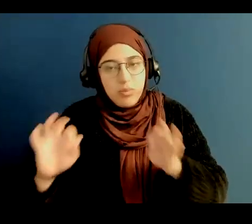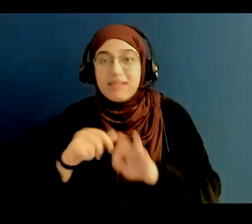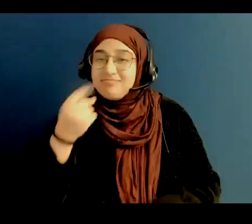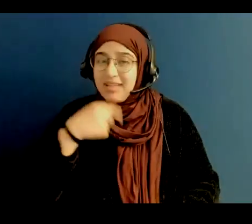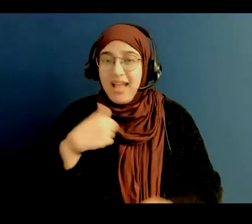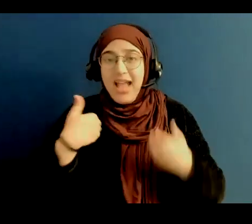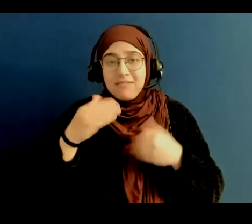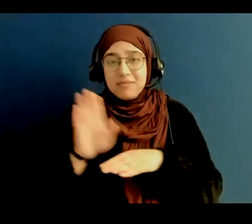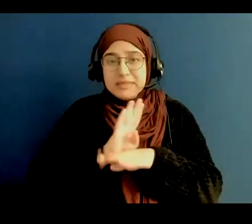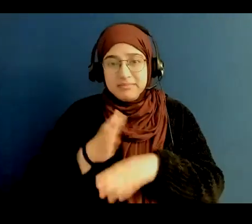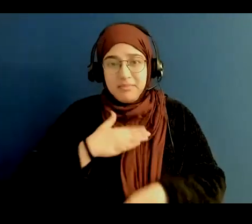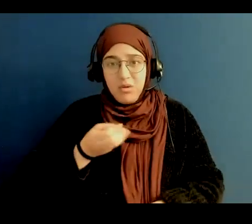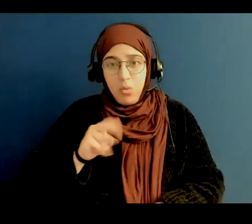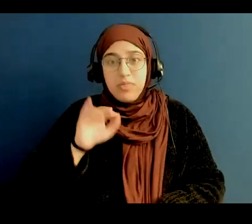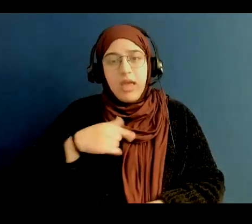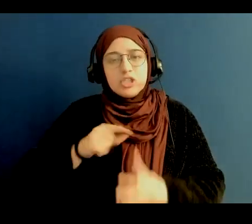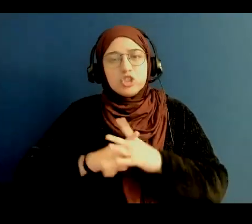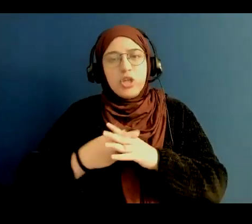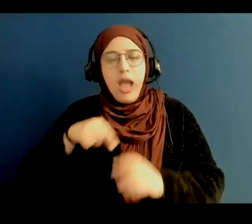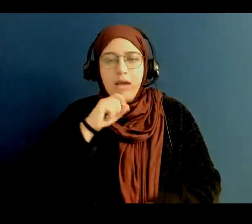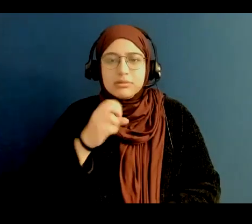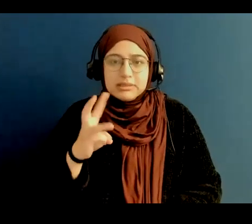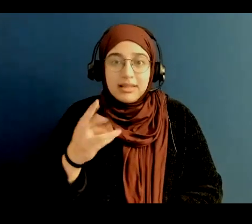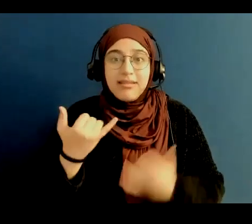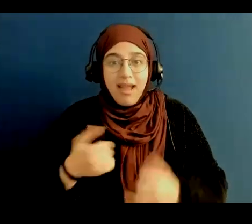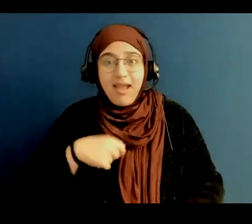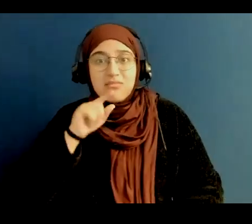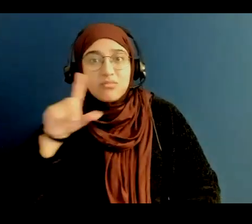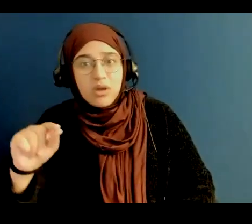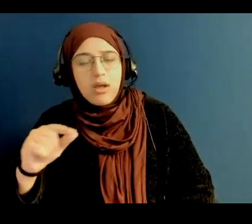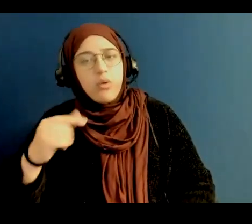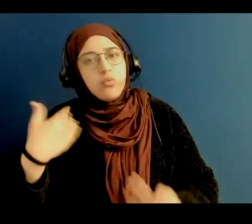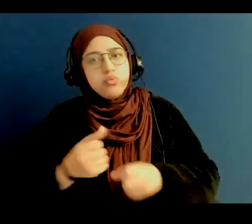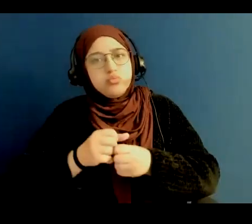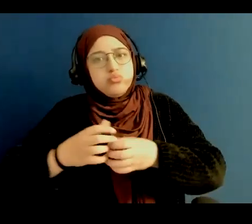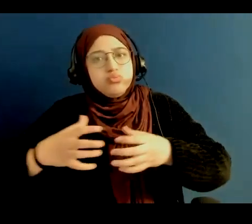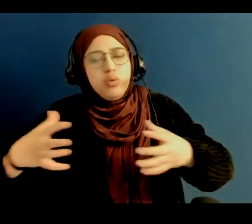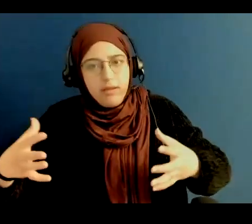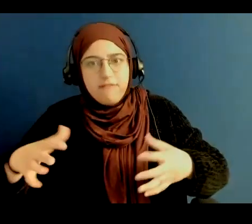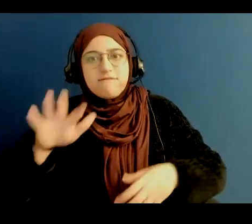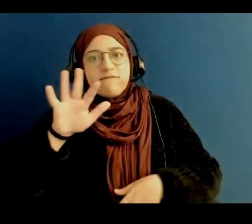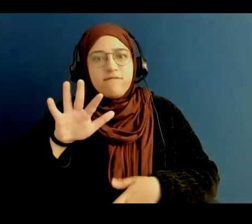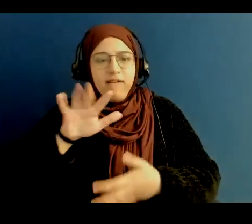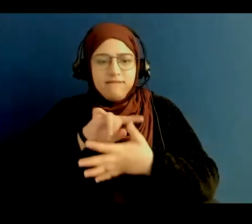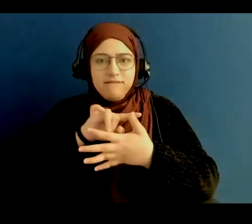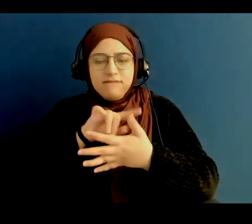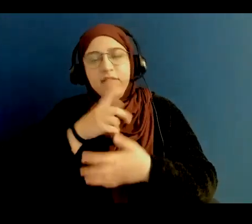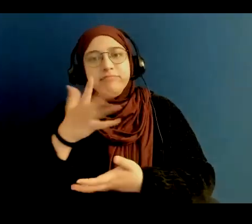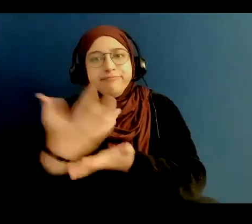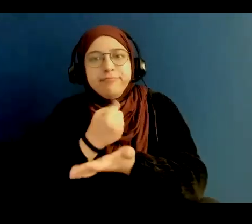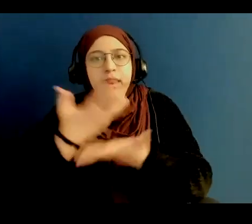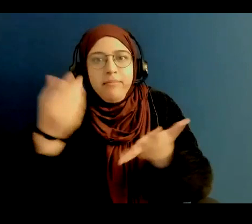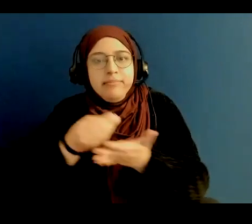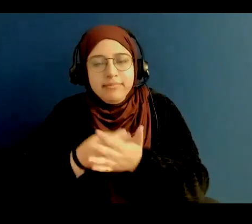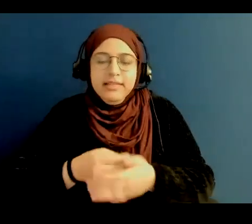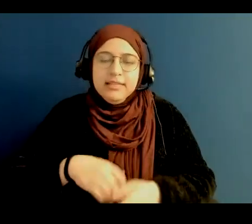started at the age of 16. And Alhamdulillah, now that I'm 20, it's grown to a very good five-figure company. And the reason I was able to